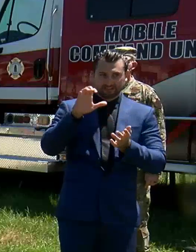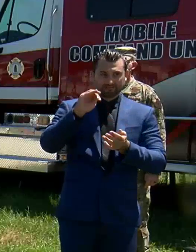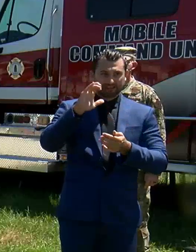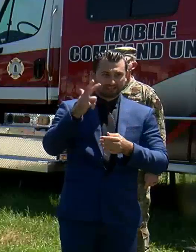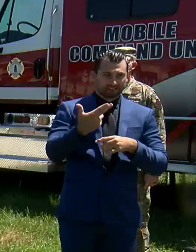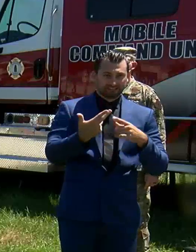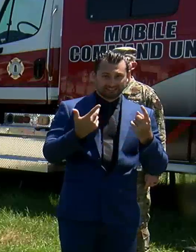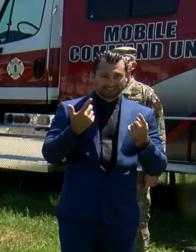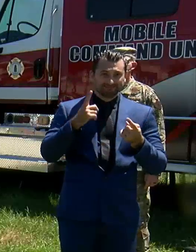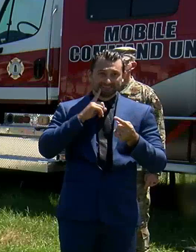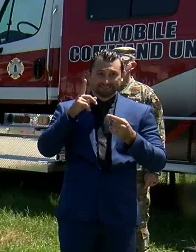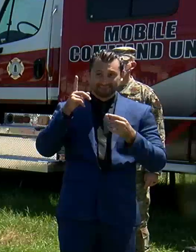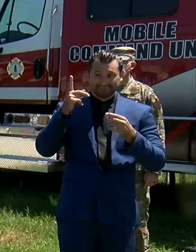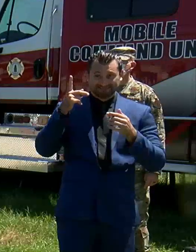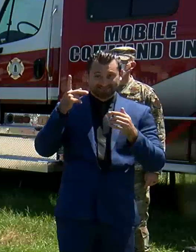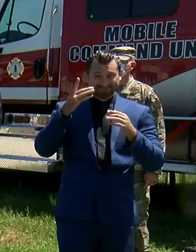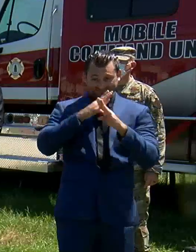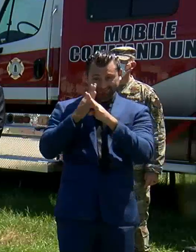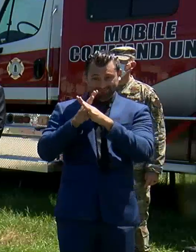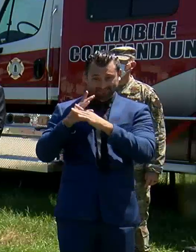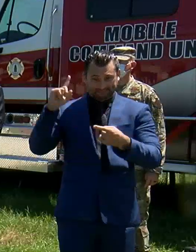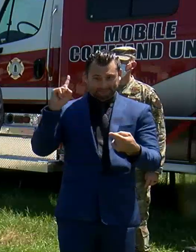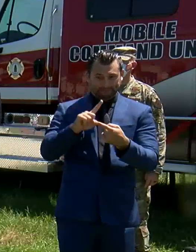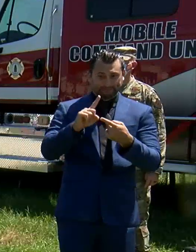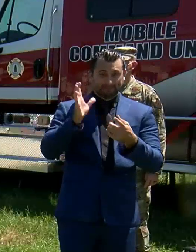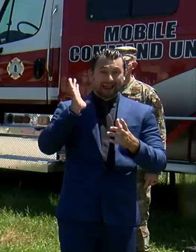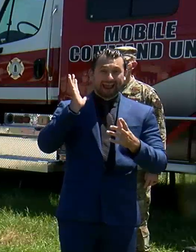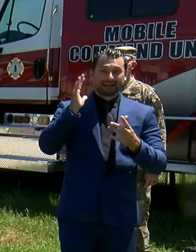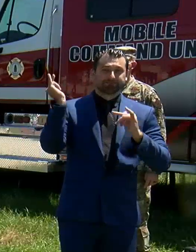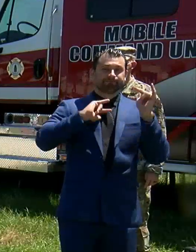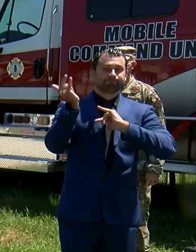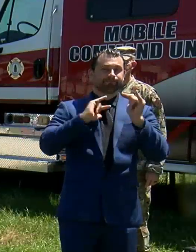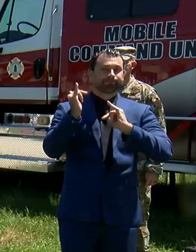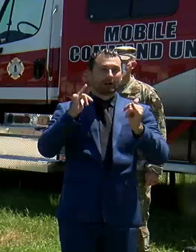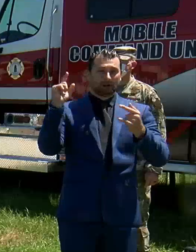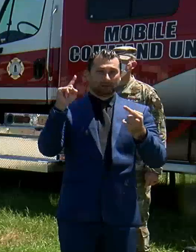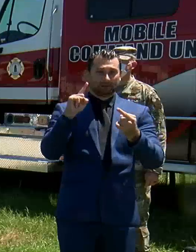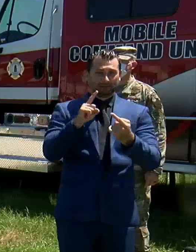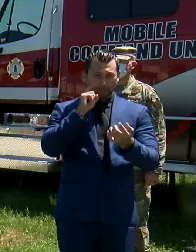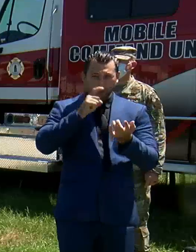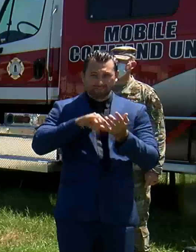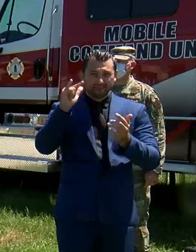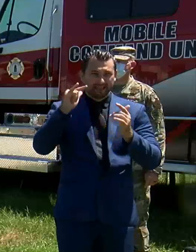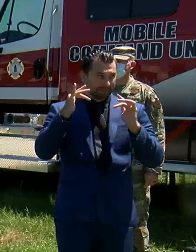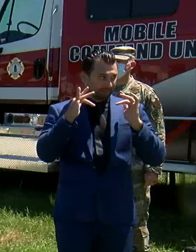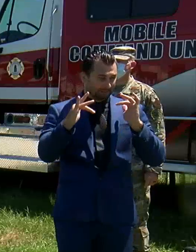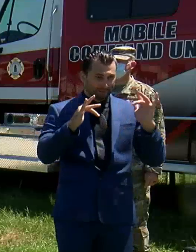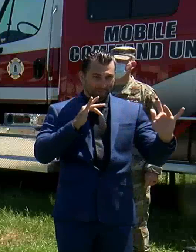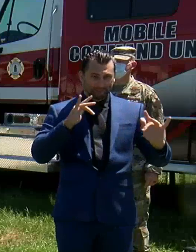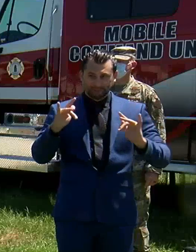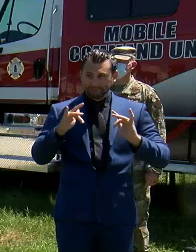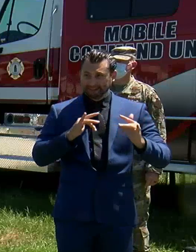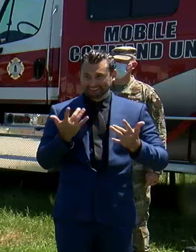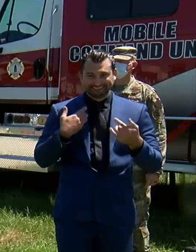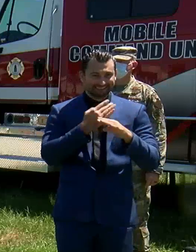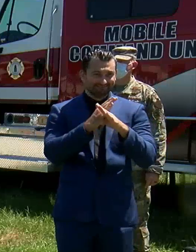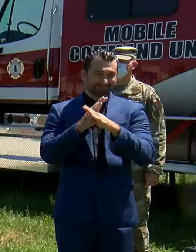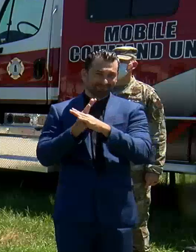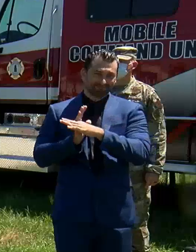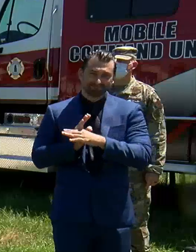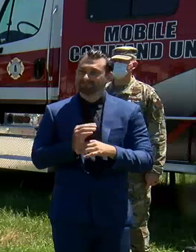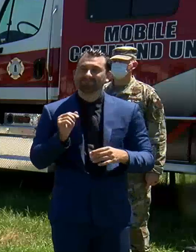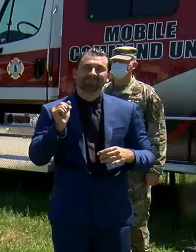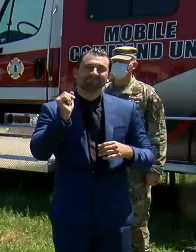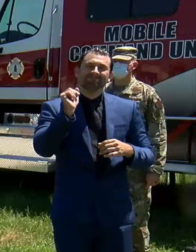been something that's been a major challenge when you take that many people from the #1 hotspot in the world, plant them into